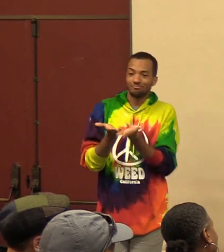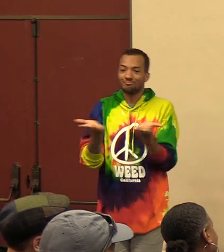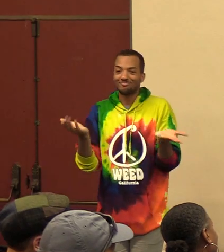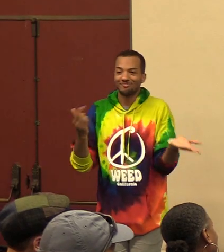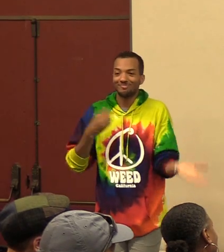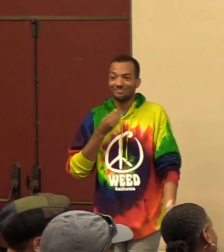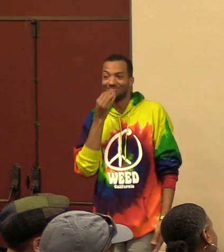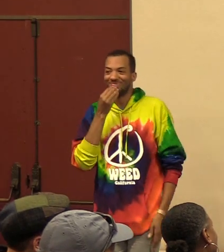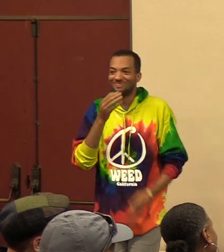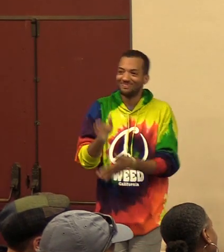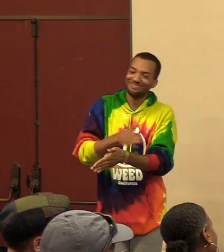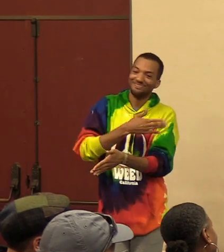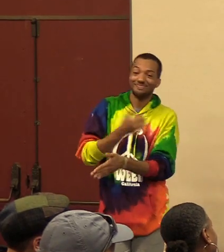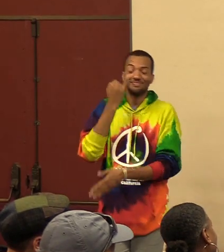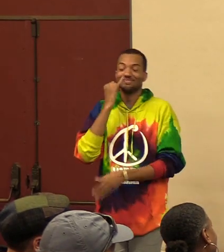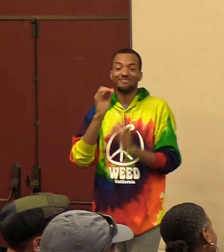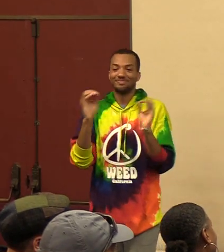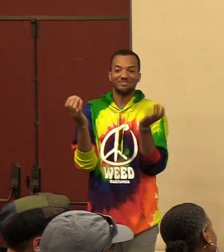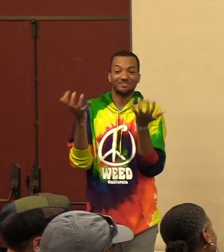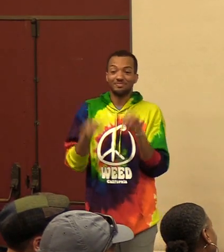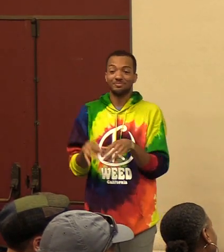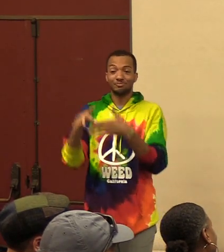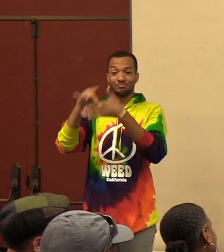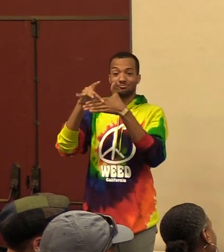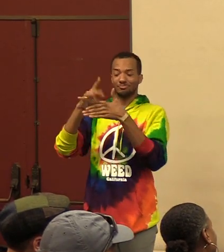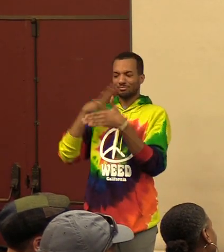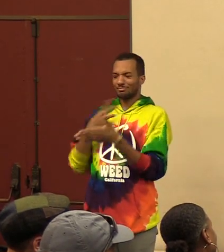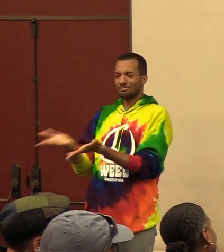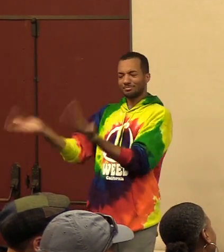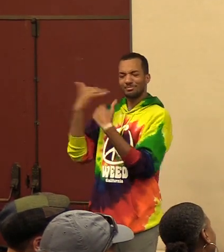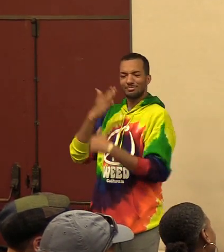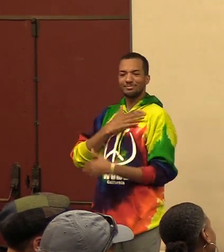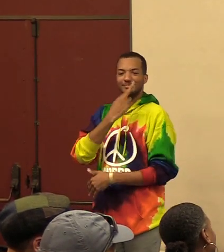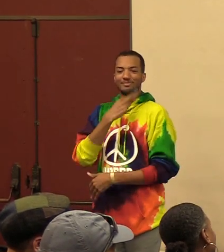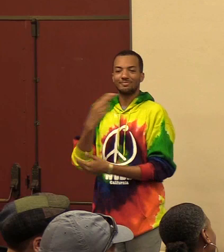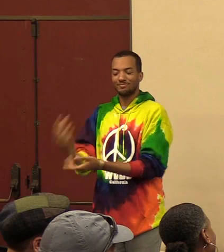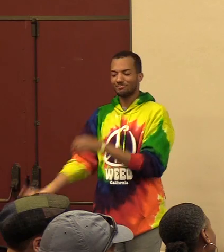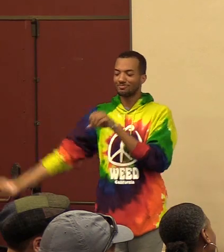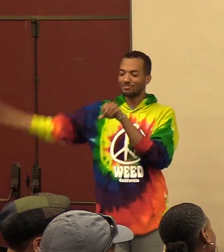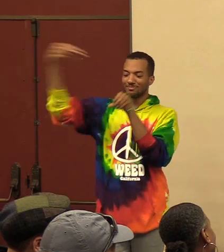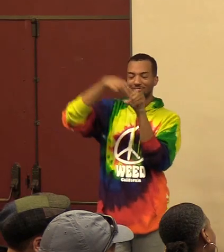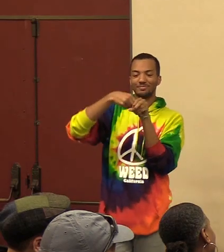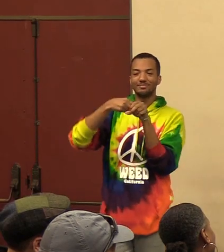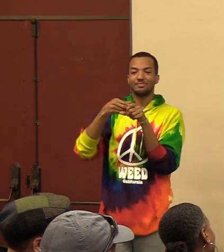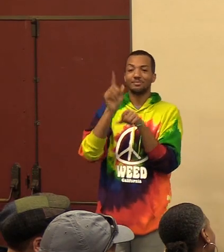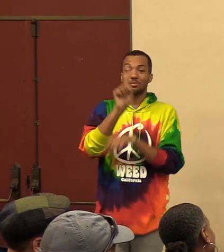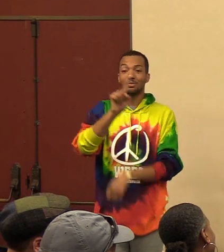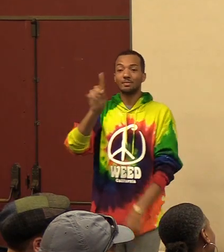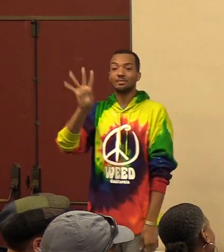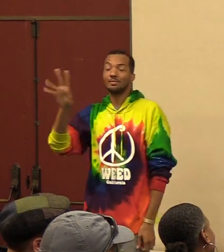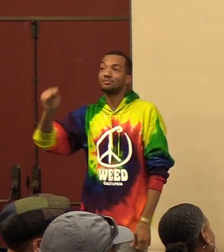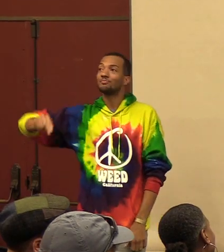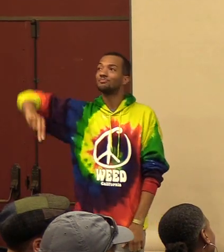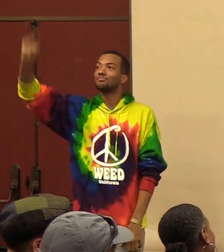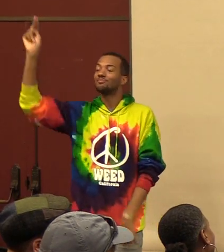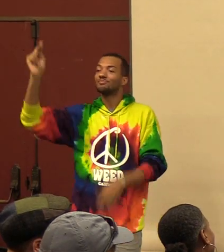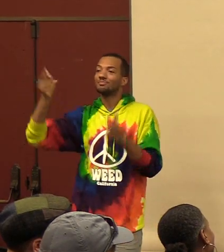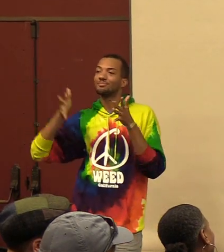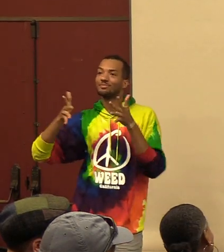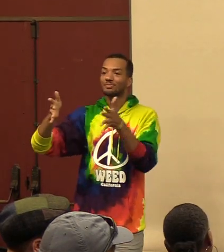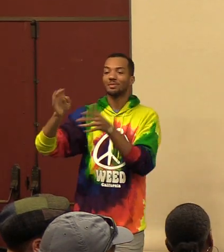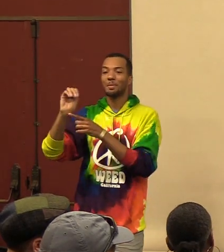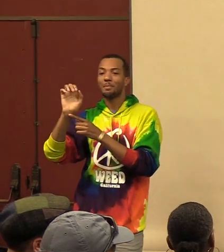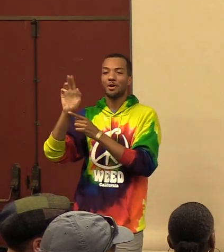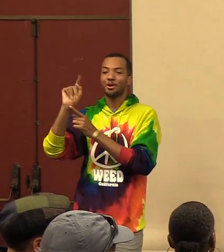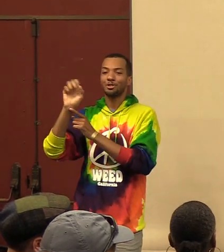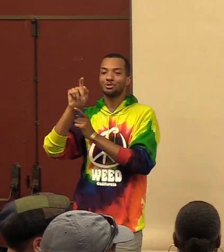Stuff I eat, if you don't want meat, try the stuff I eat. 114 North Market